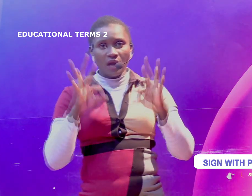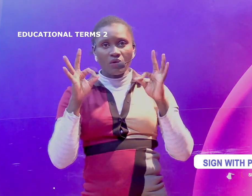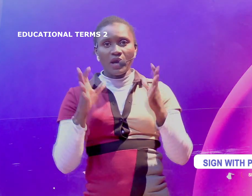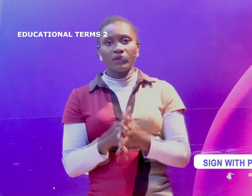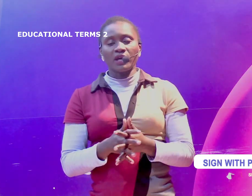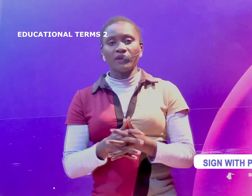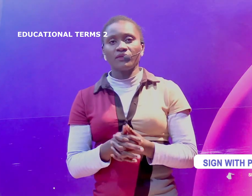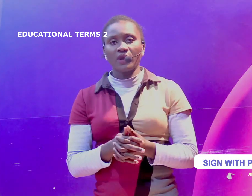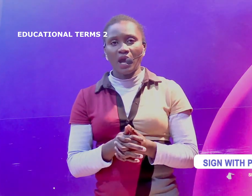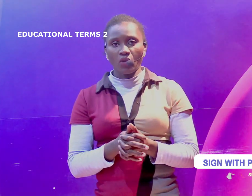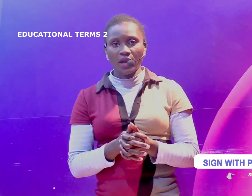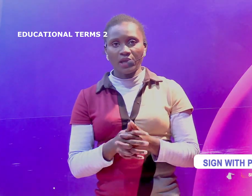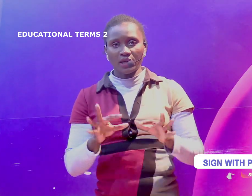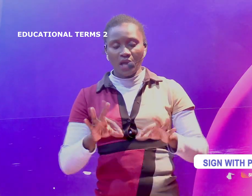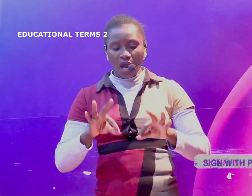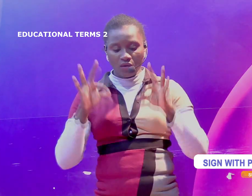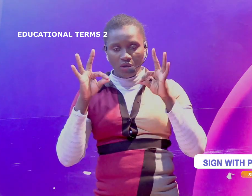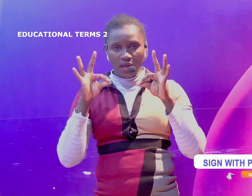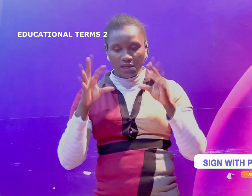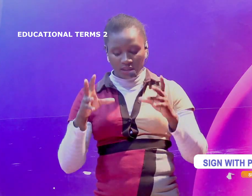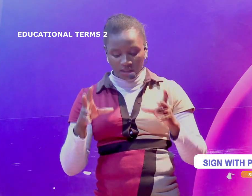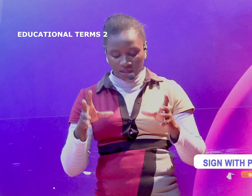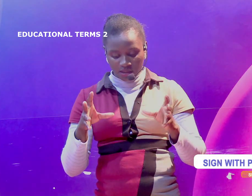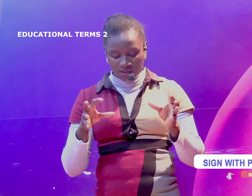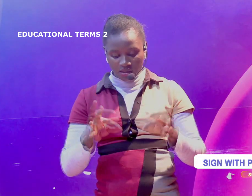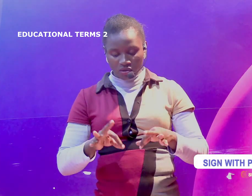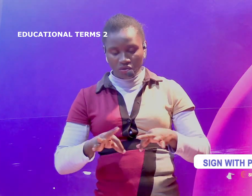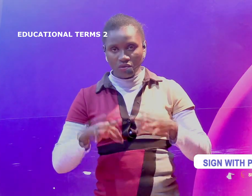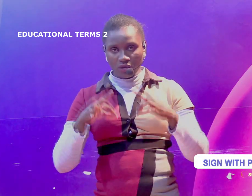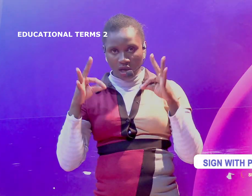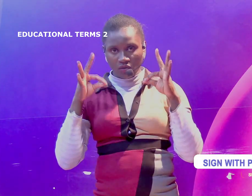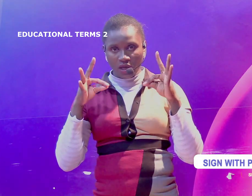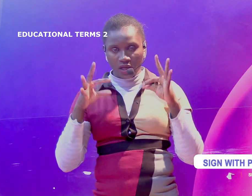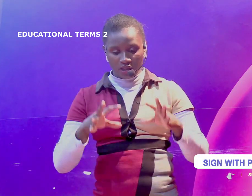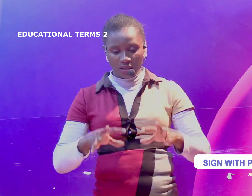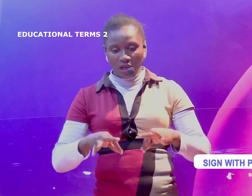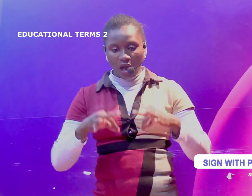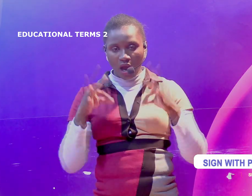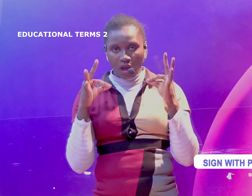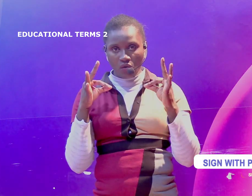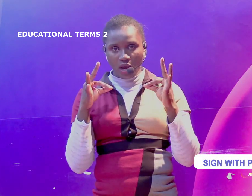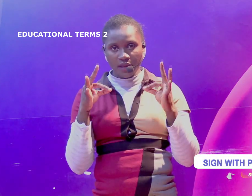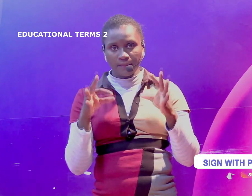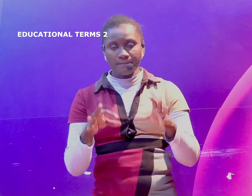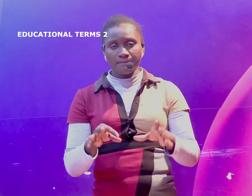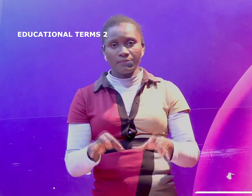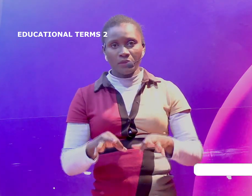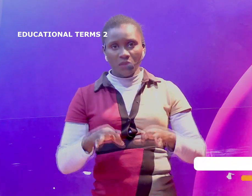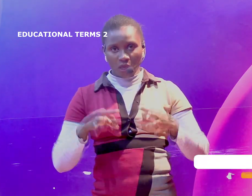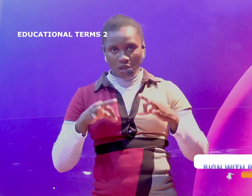acquire? We have acquire, acquire, like this, you acquire, acquire,